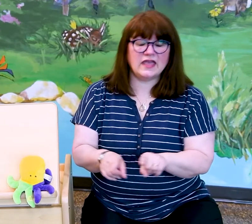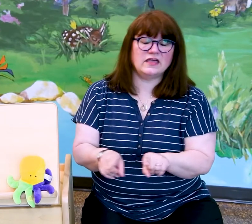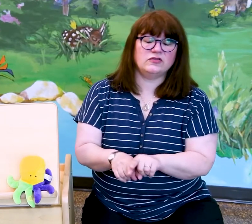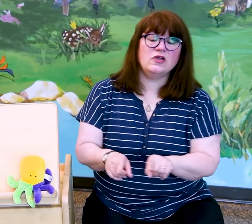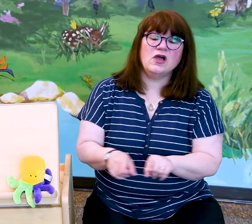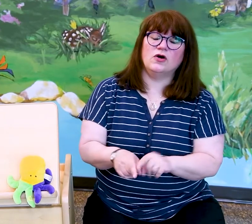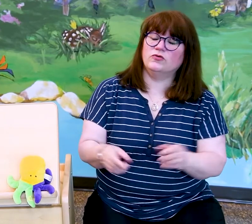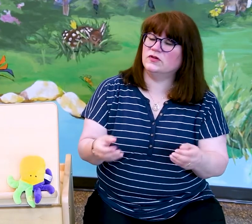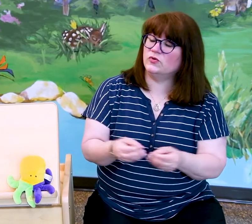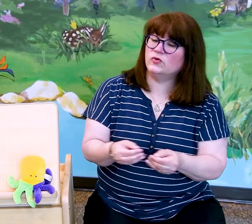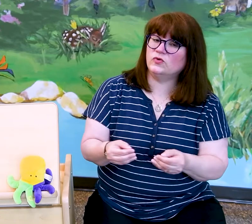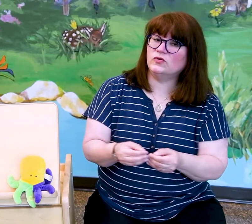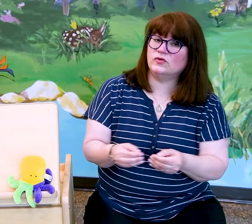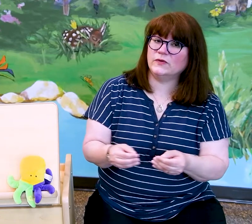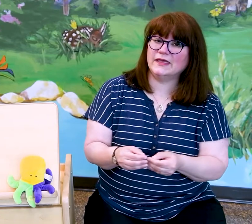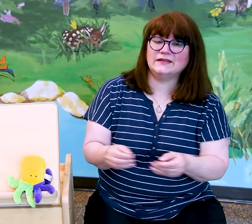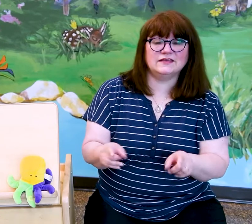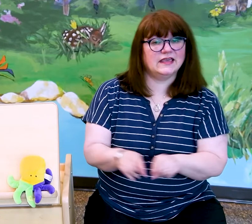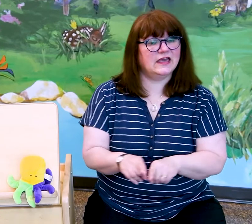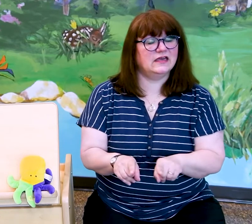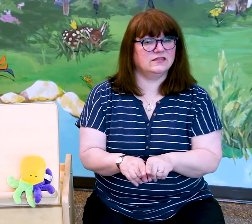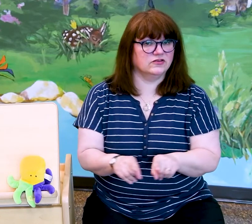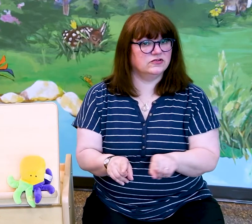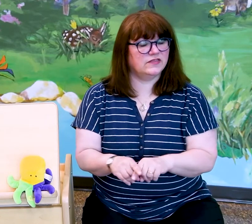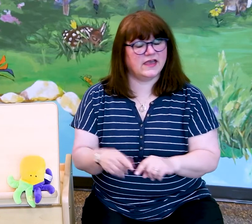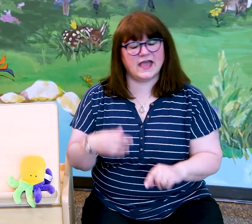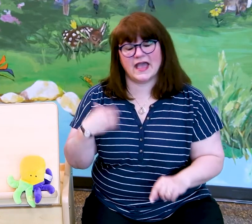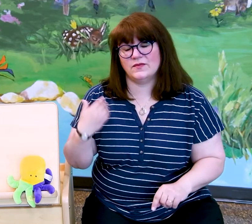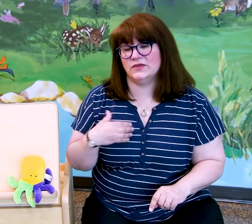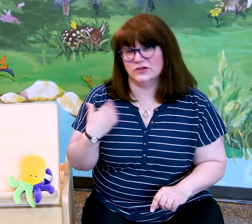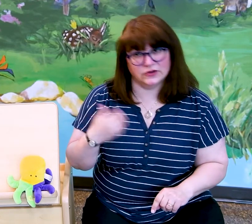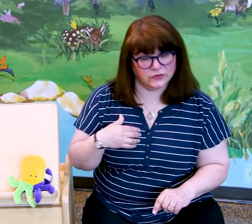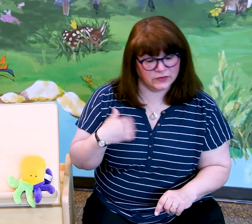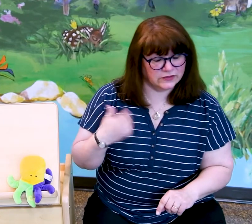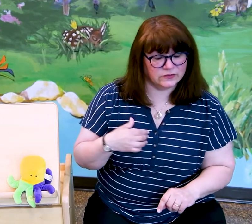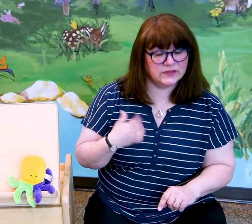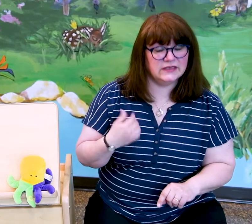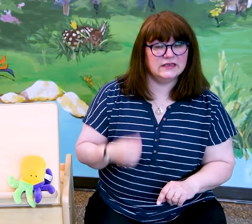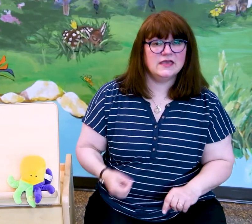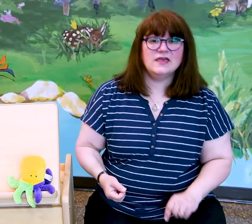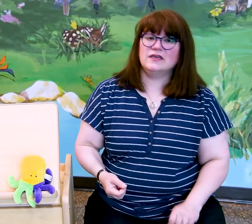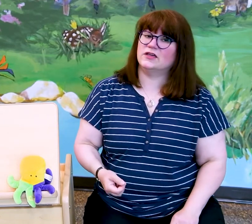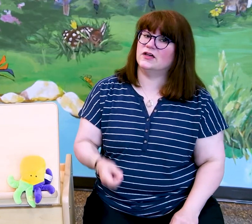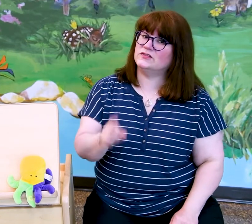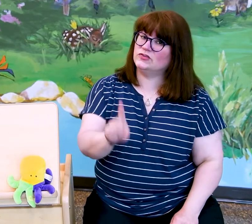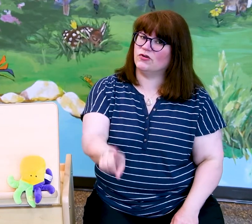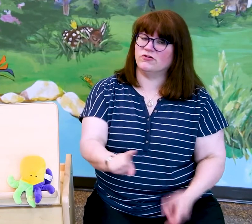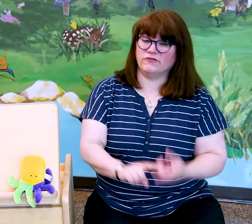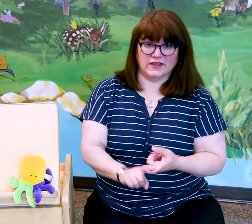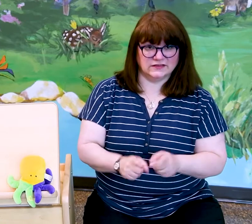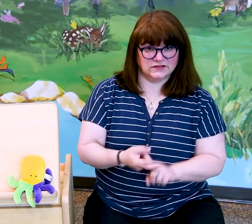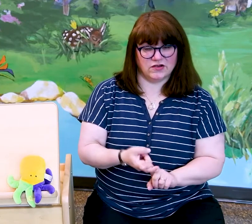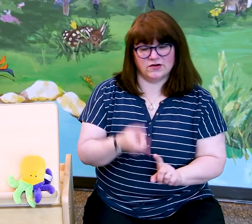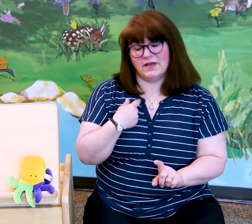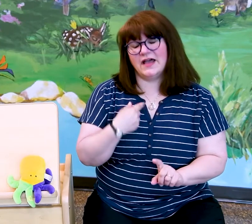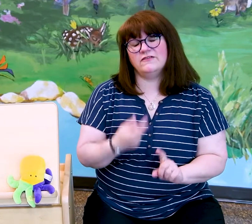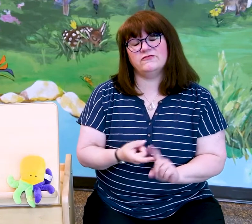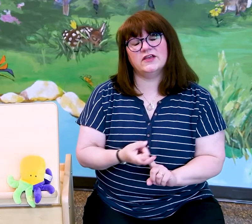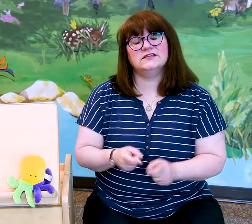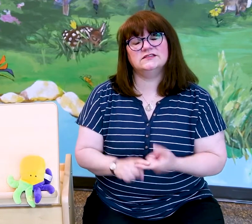together. Oh, the more we get together, the happier we'll be. 'Cause your friends are my friends,